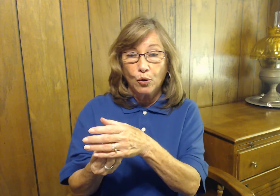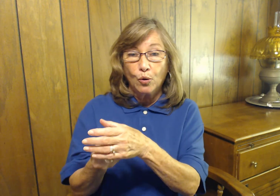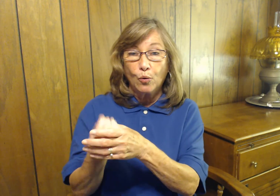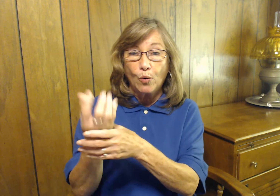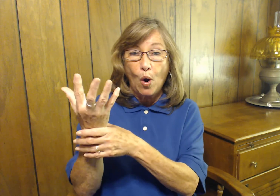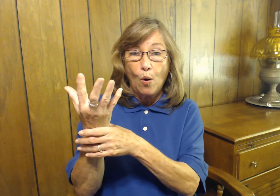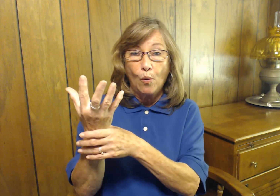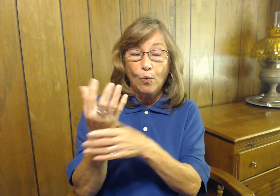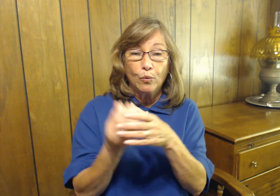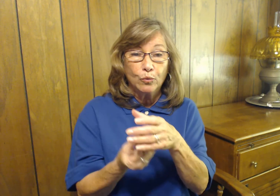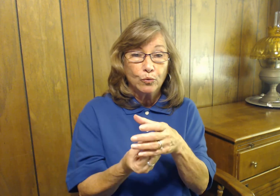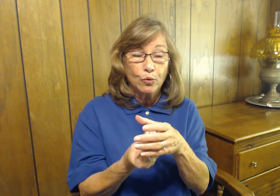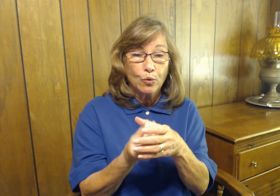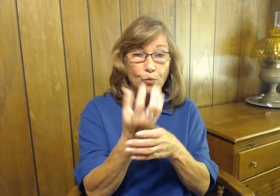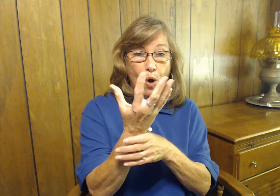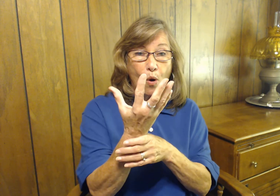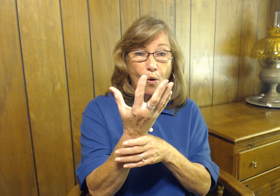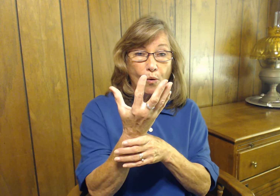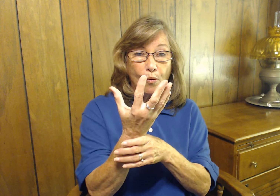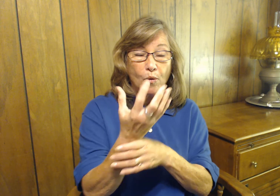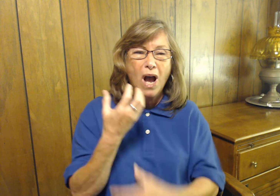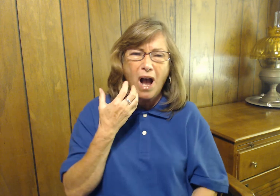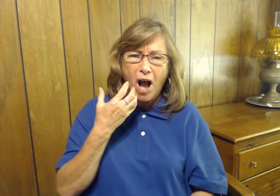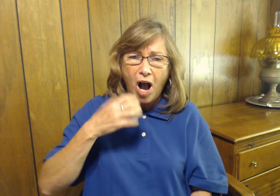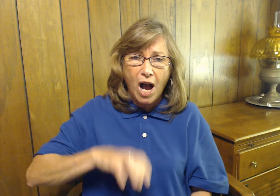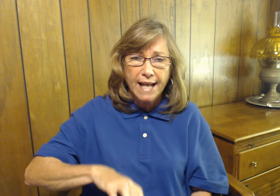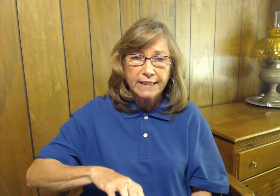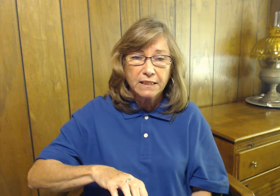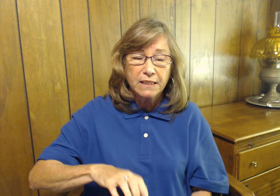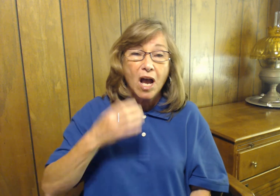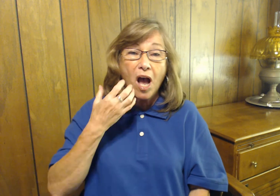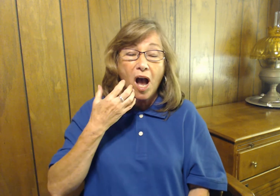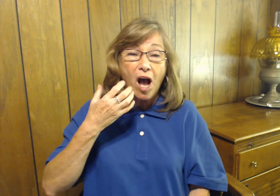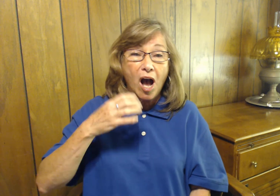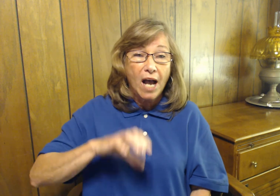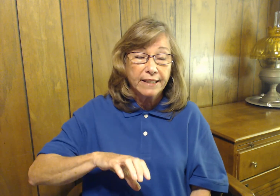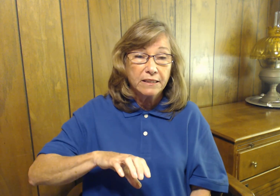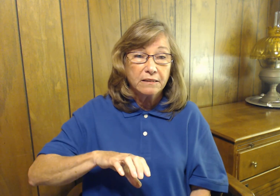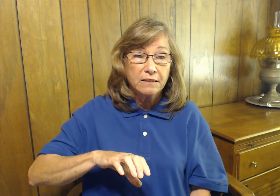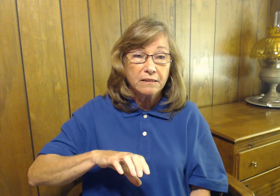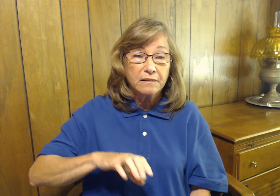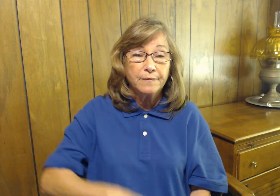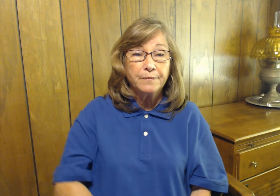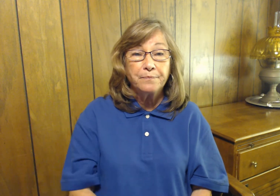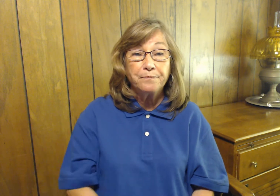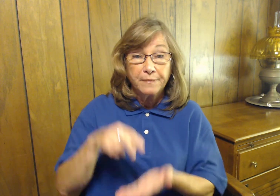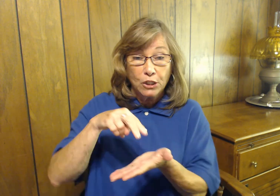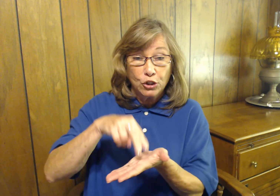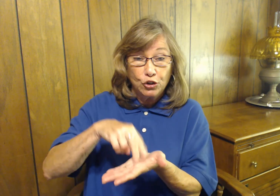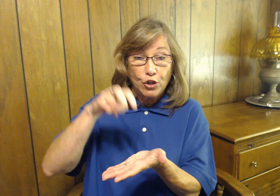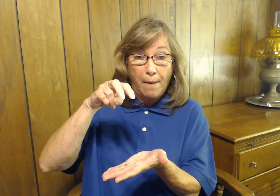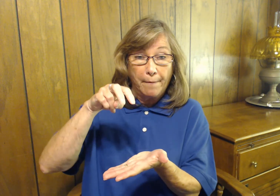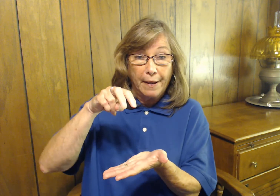hot hot jump jump